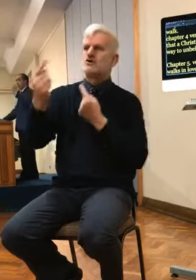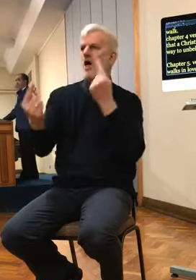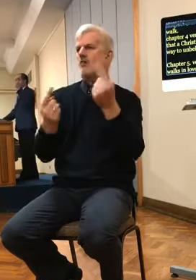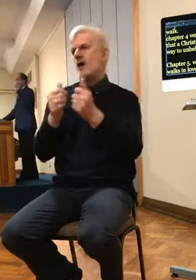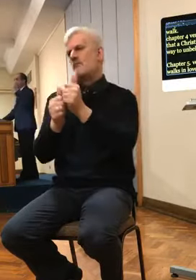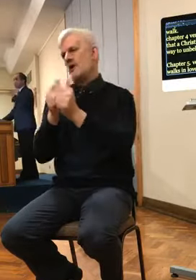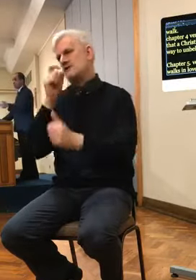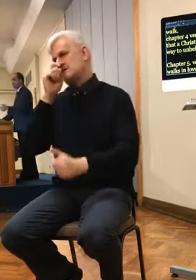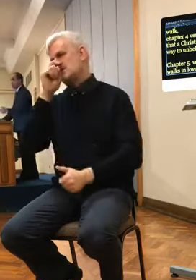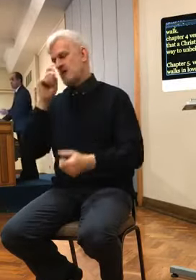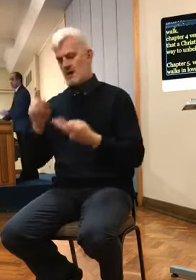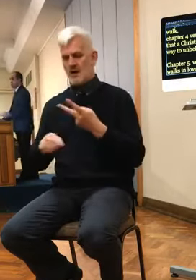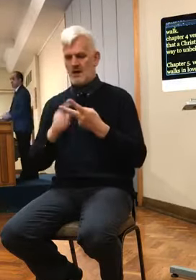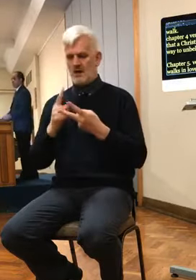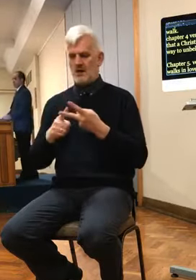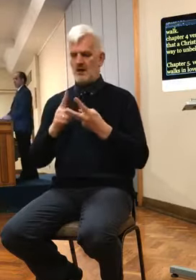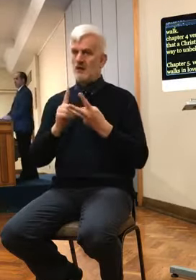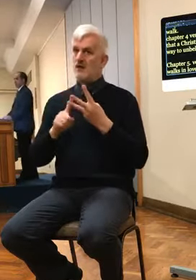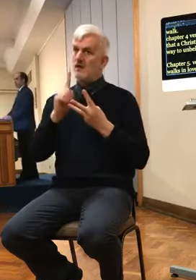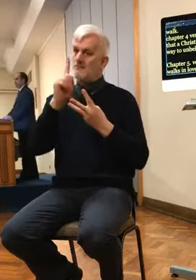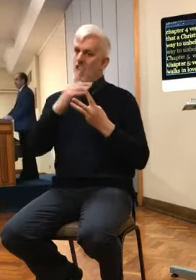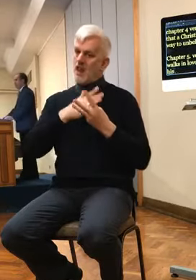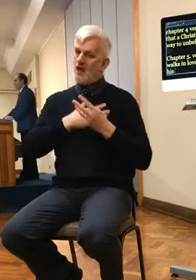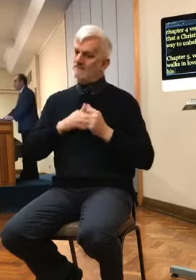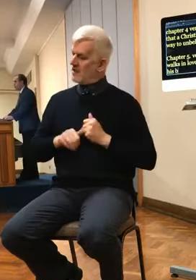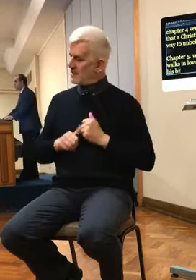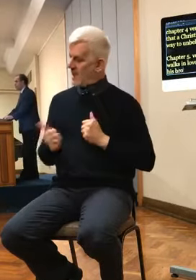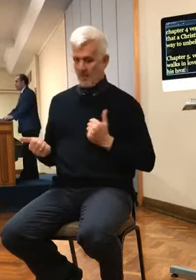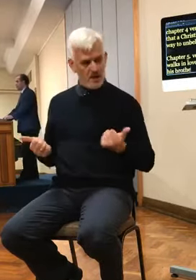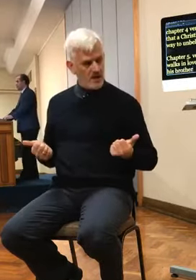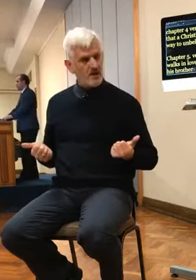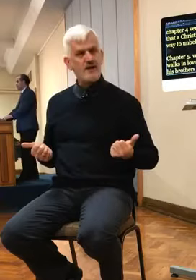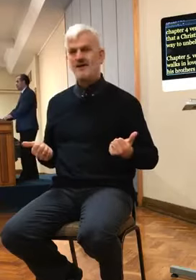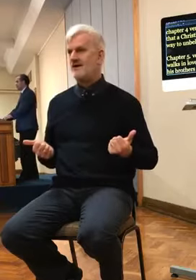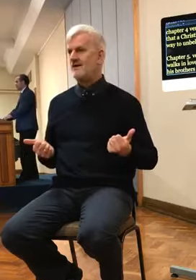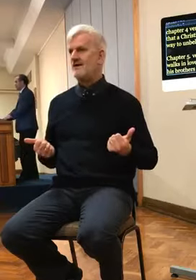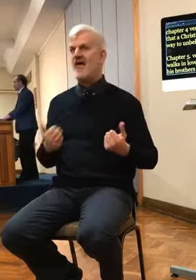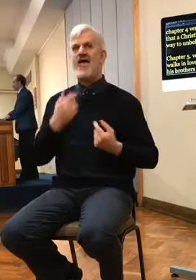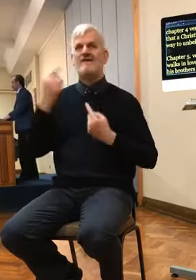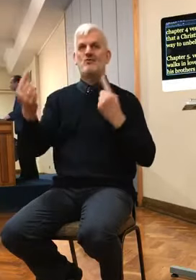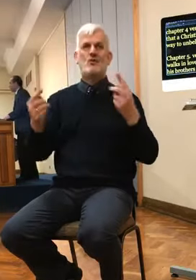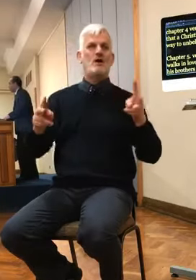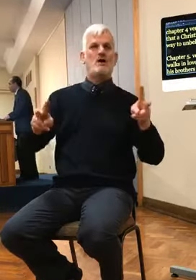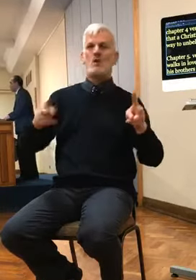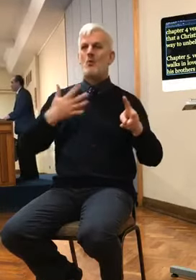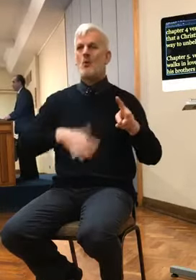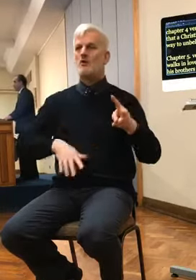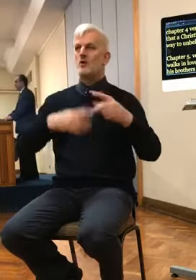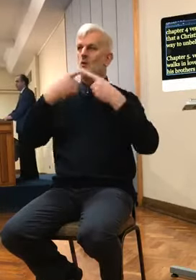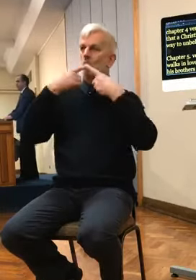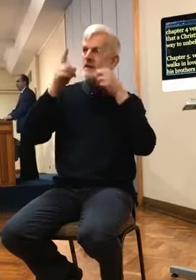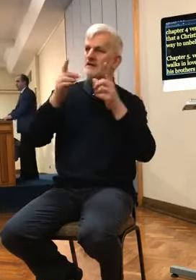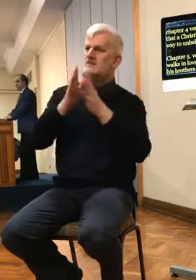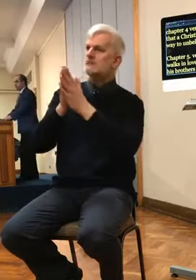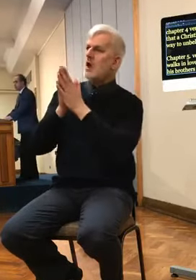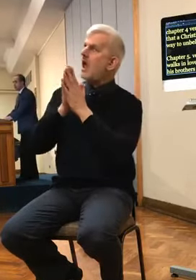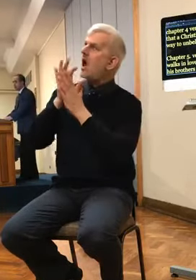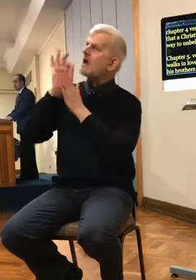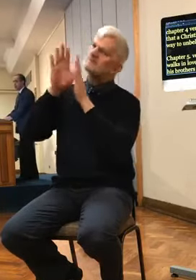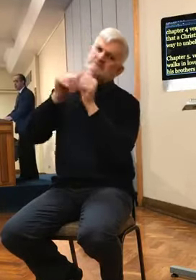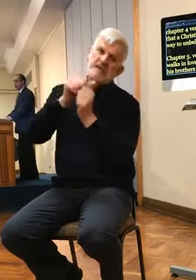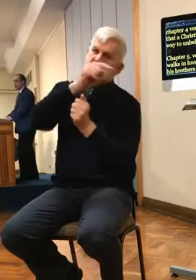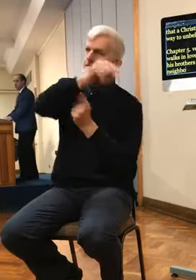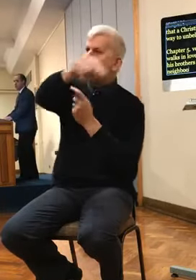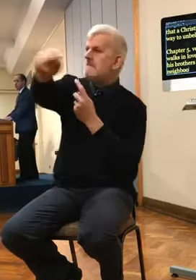but he loves also his neighbor. He wants to witness to his neighbor. He wants to pray for his neighbor. He is